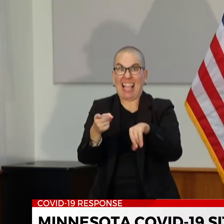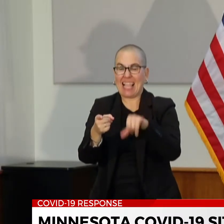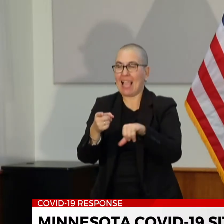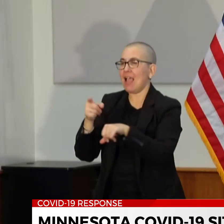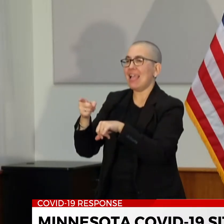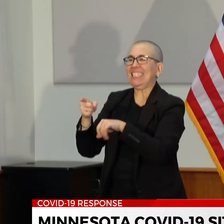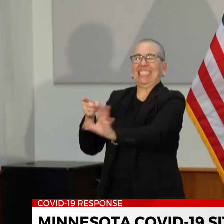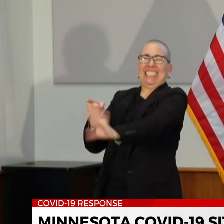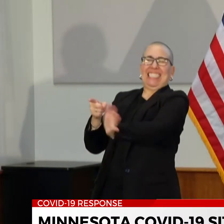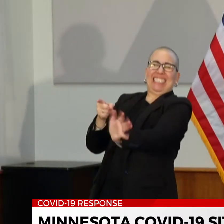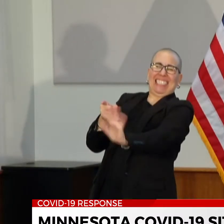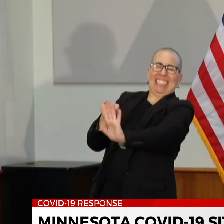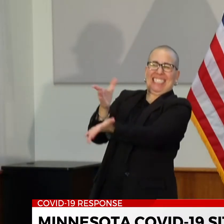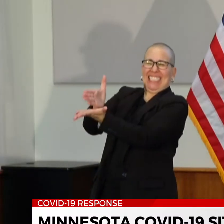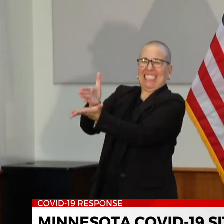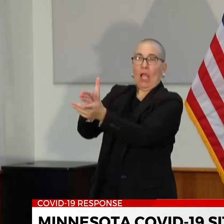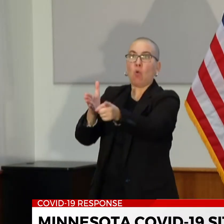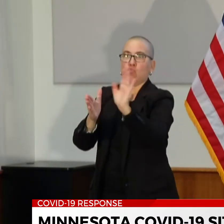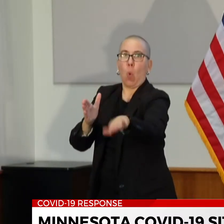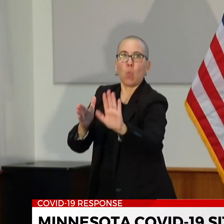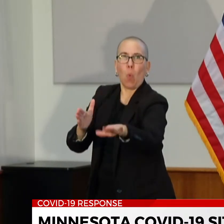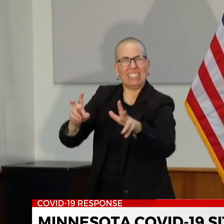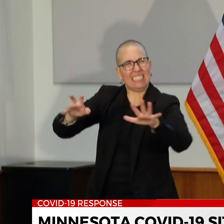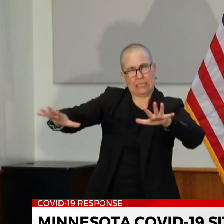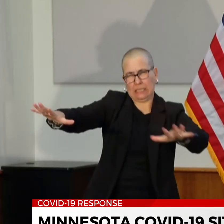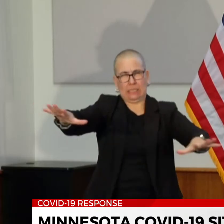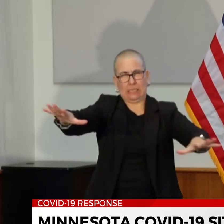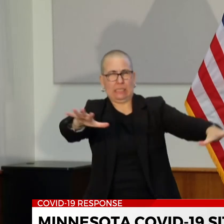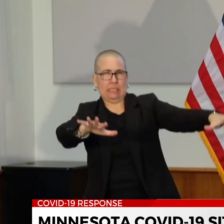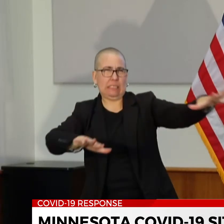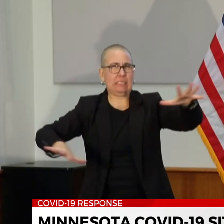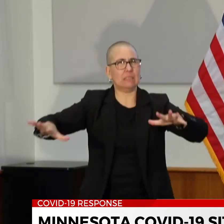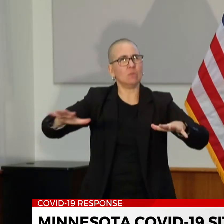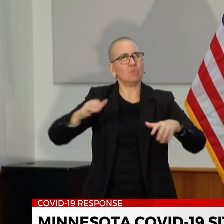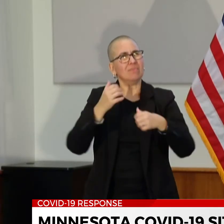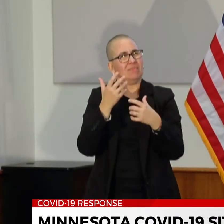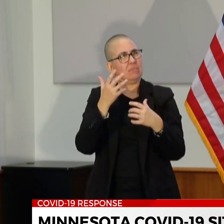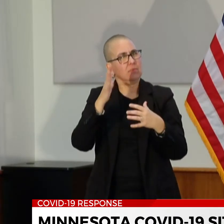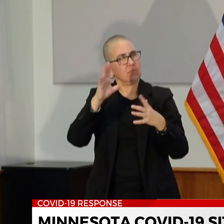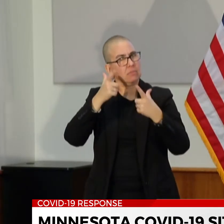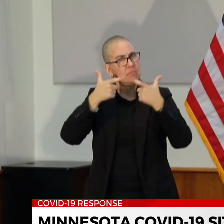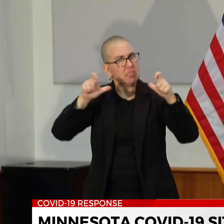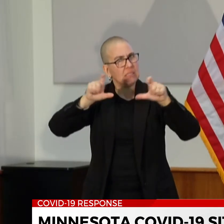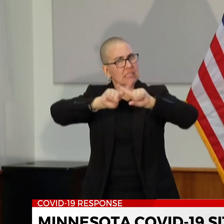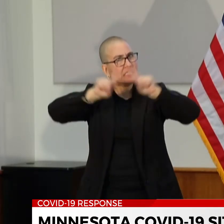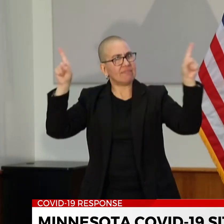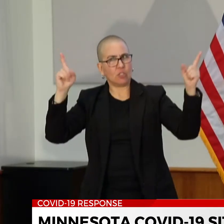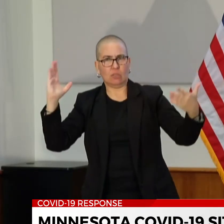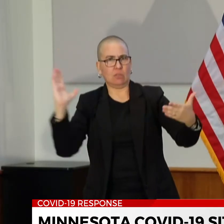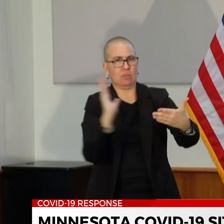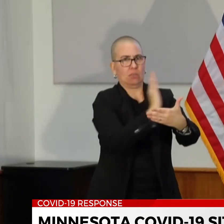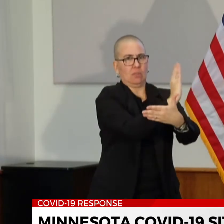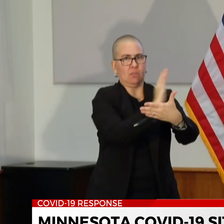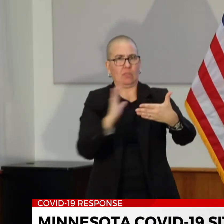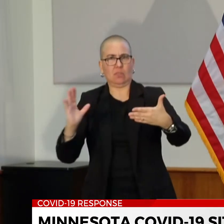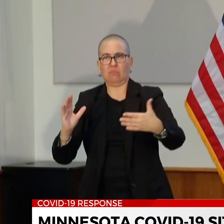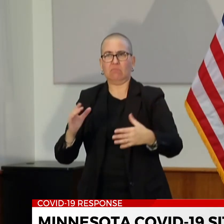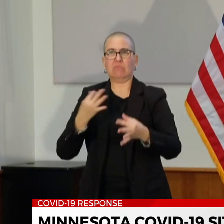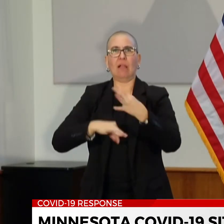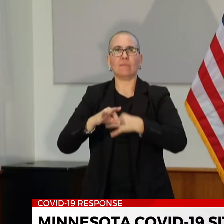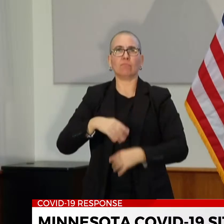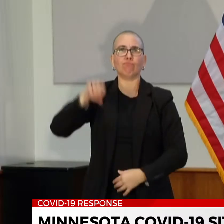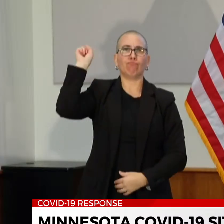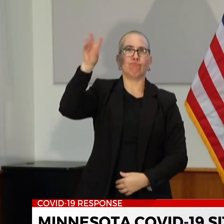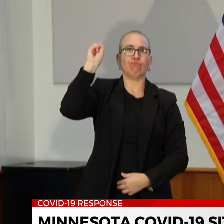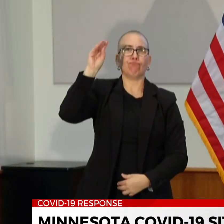do. And just to be very clear, there's a big difference between setting out a series of recommendation and mandates from the state